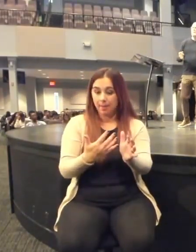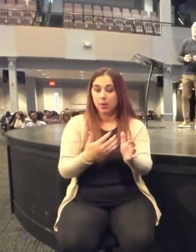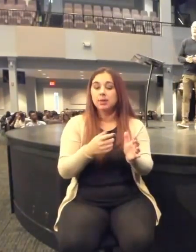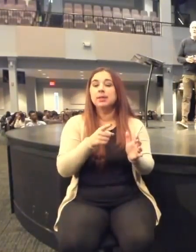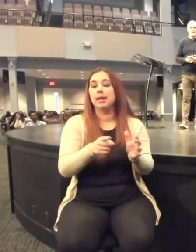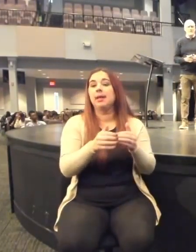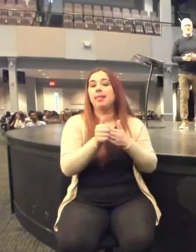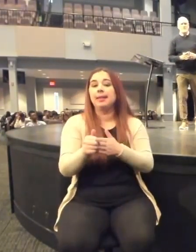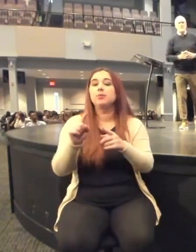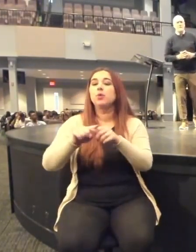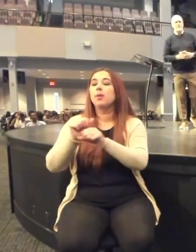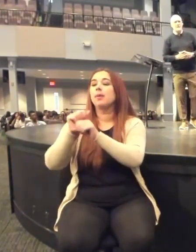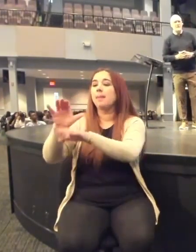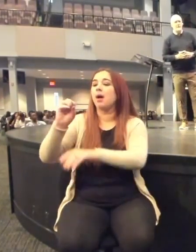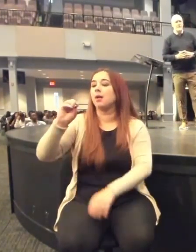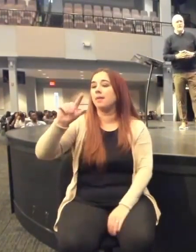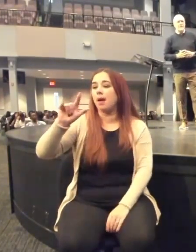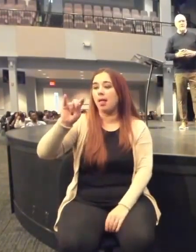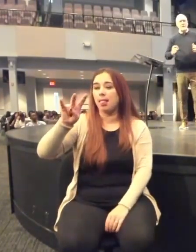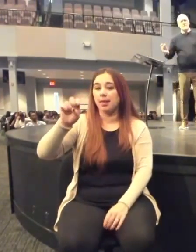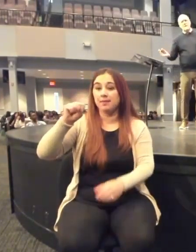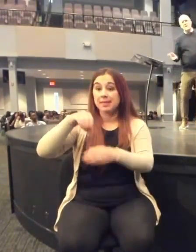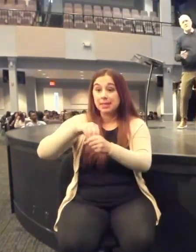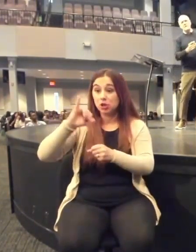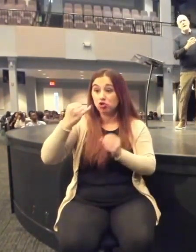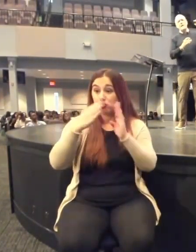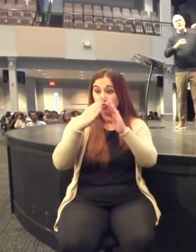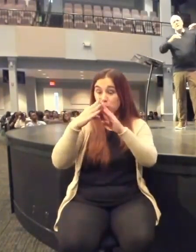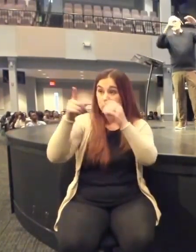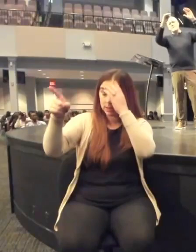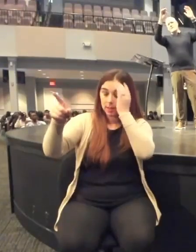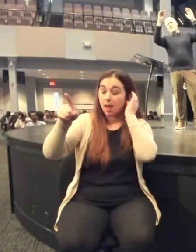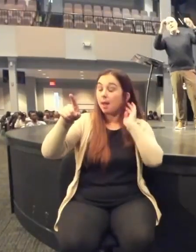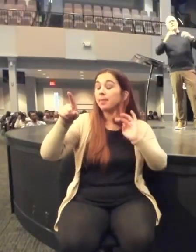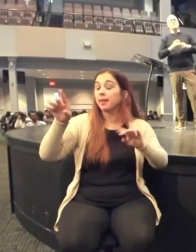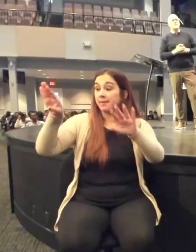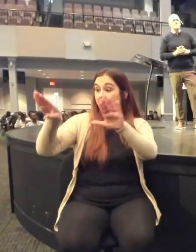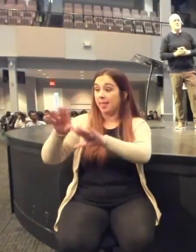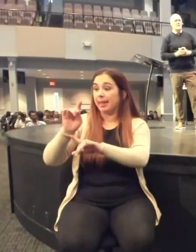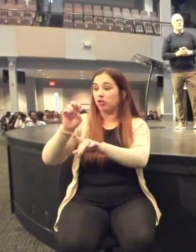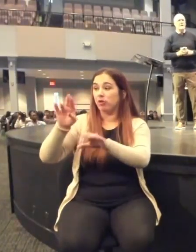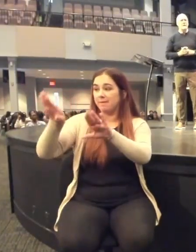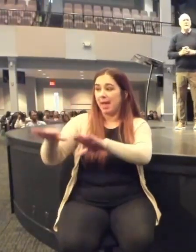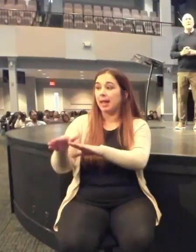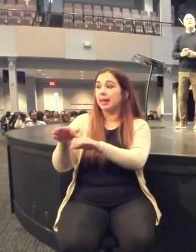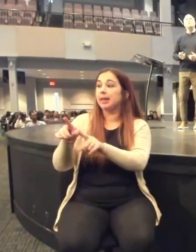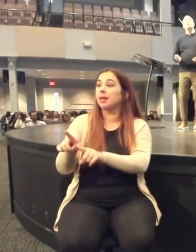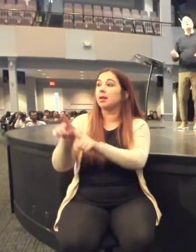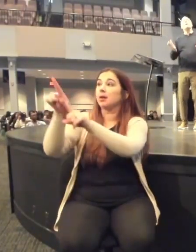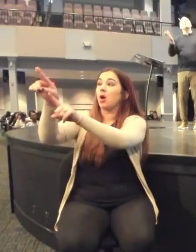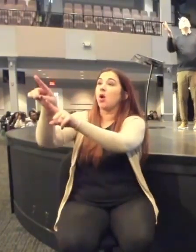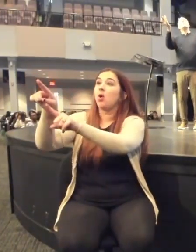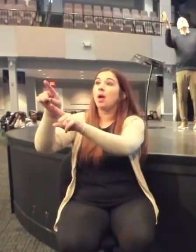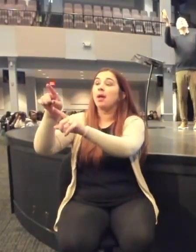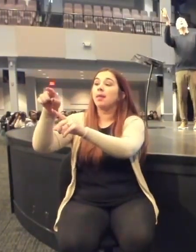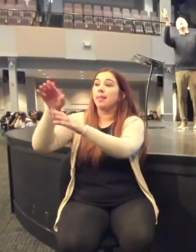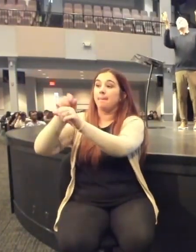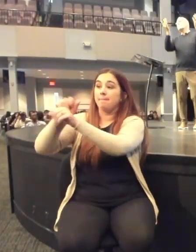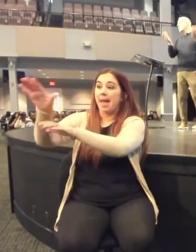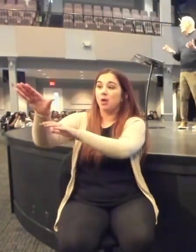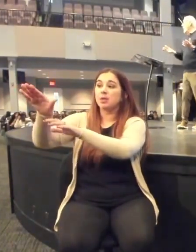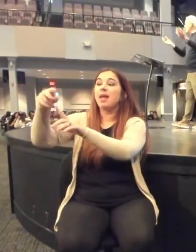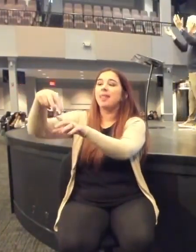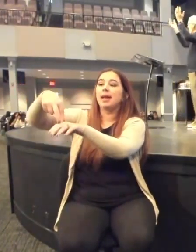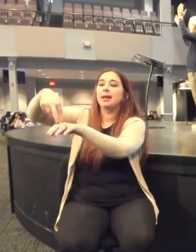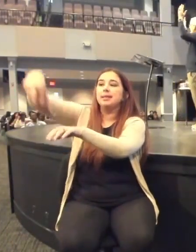to the Mount of Olives in Jerusalem. Across the Kidron Valley, he goes up to the Mount of Ascension. He's taken up into the